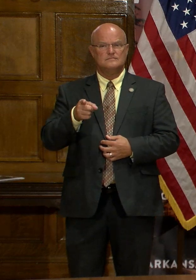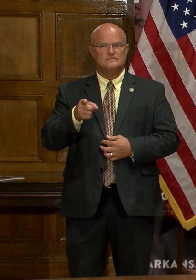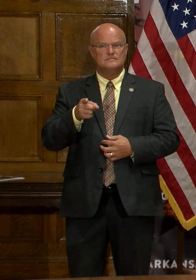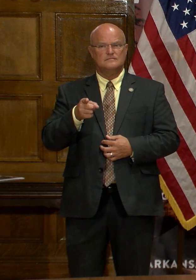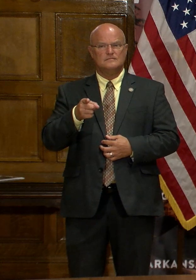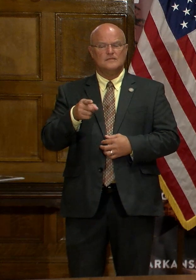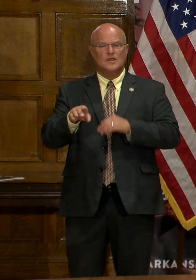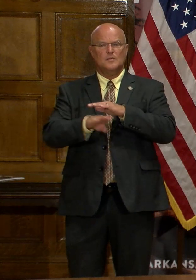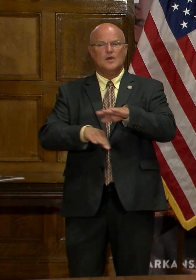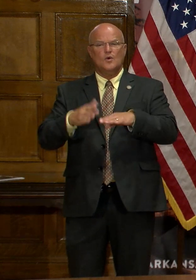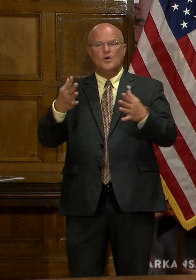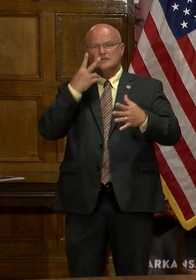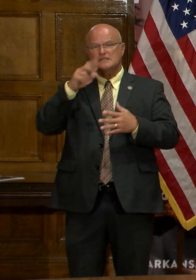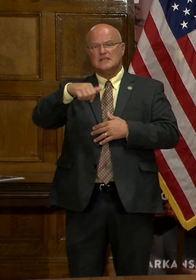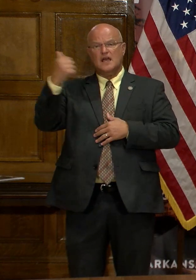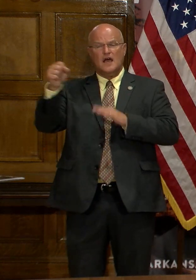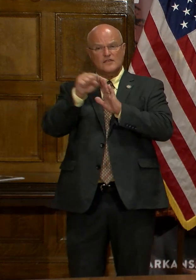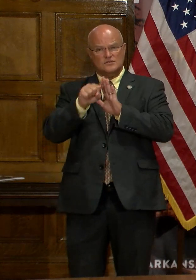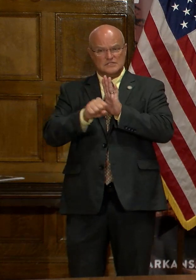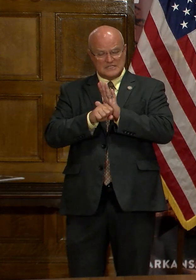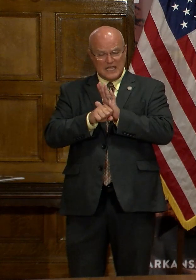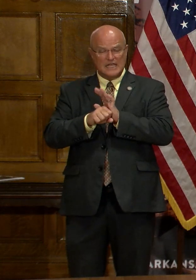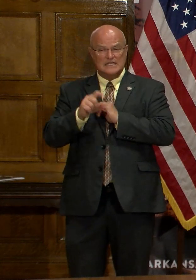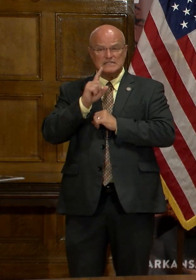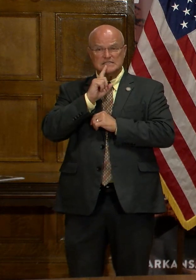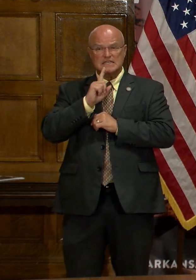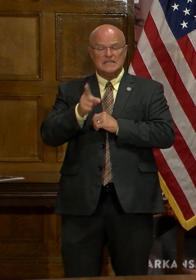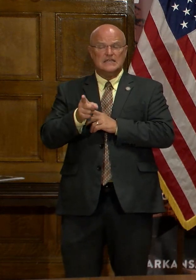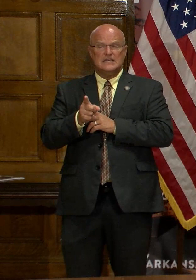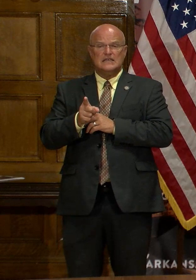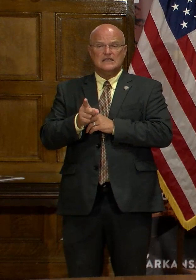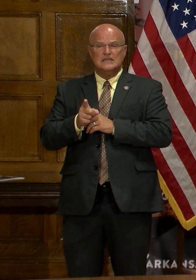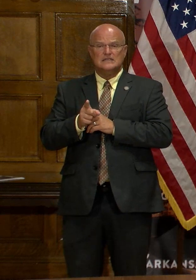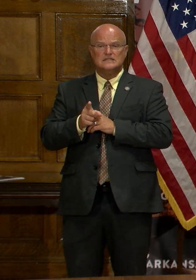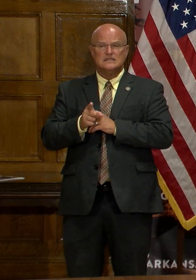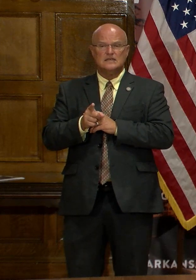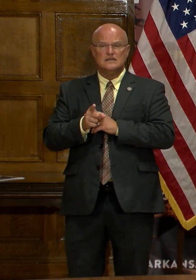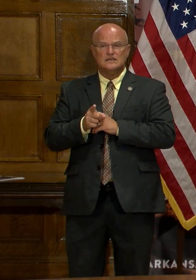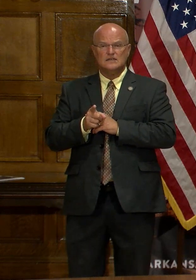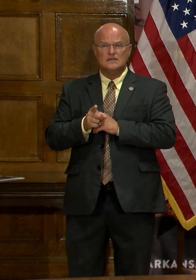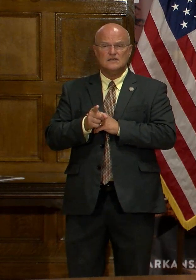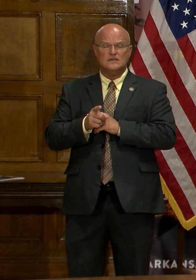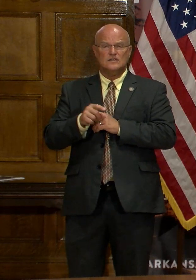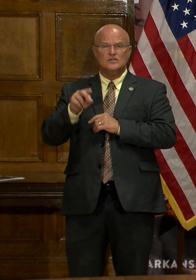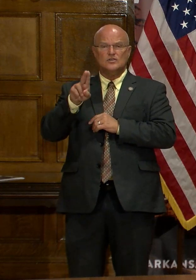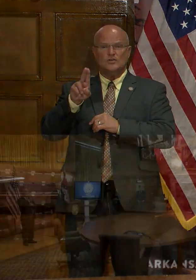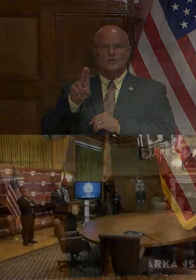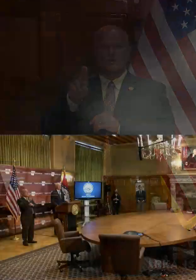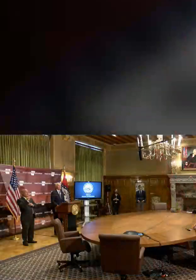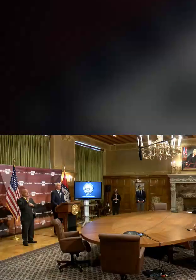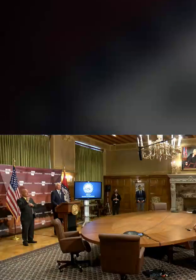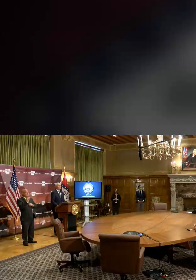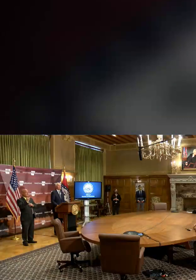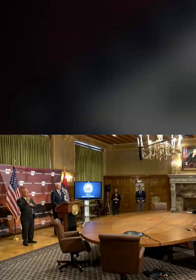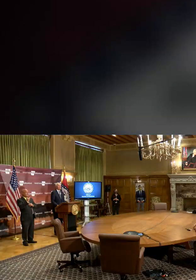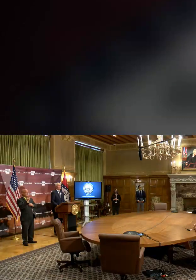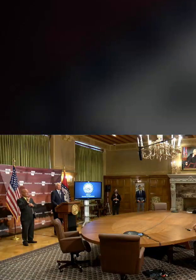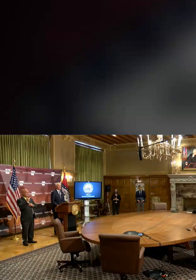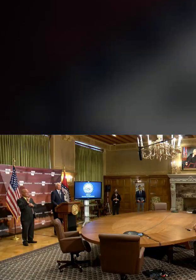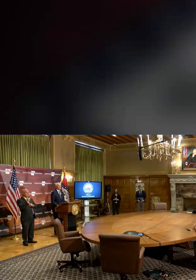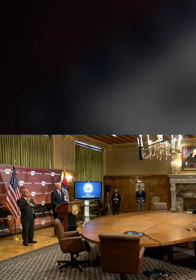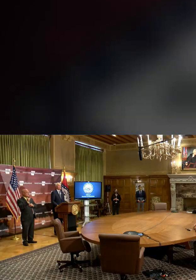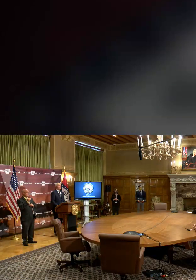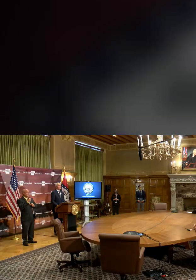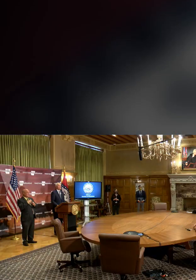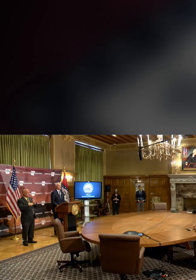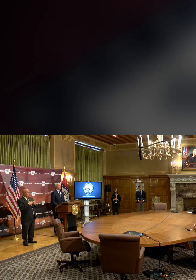Based on what we've seen in other states, is at the U of A, is the problem